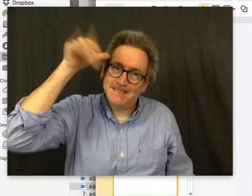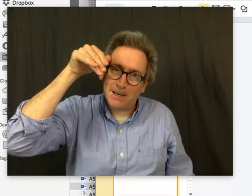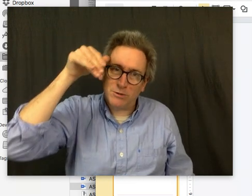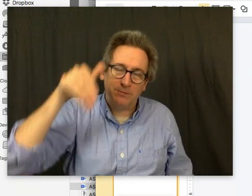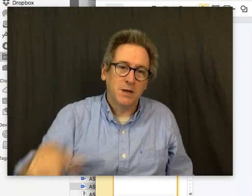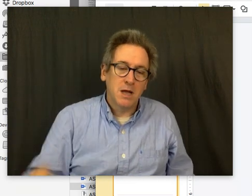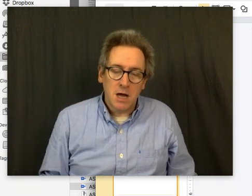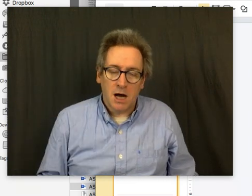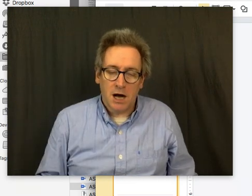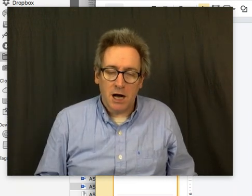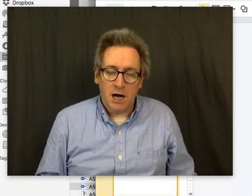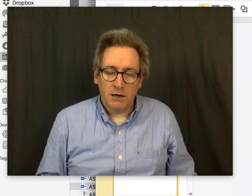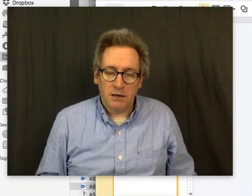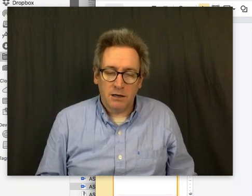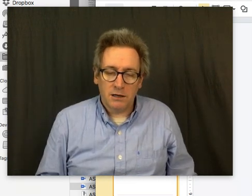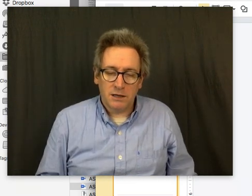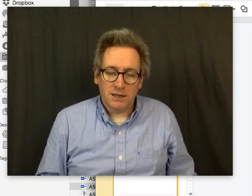stubborn.